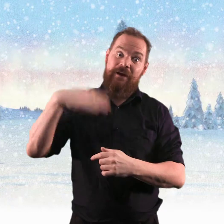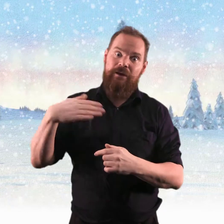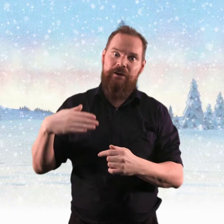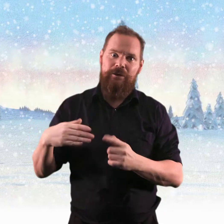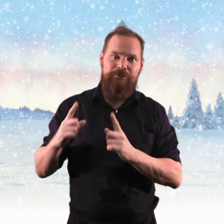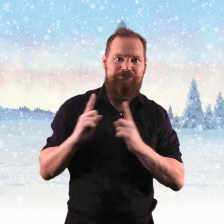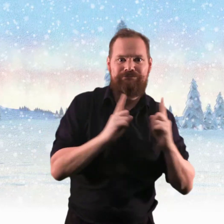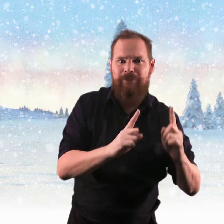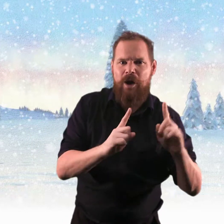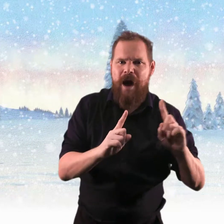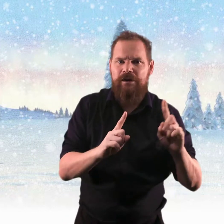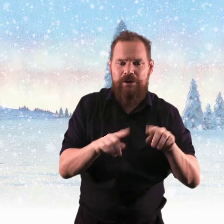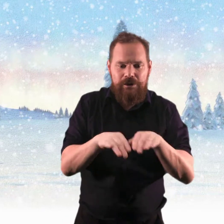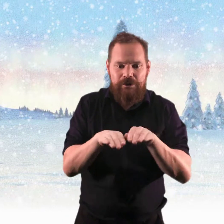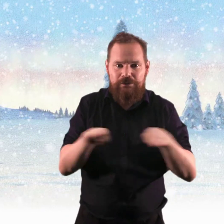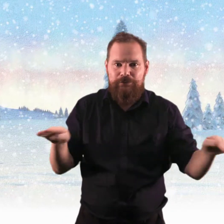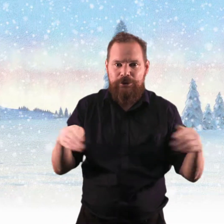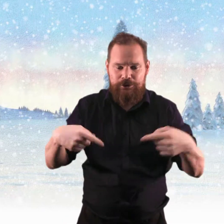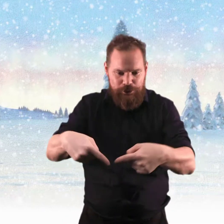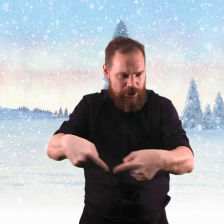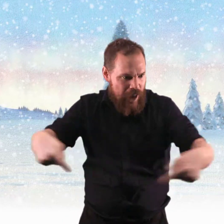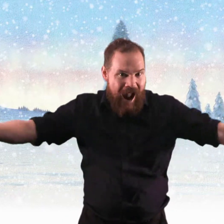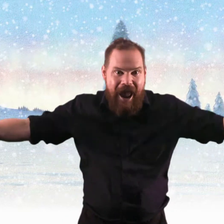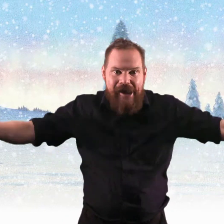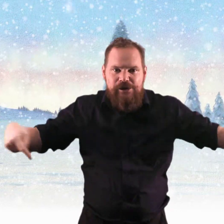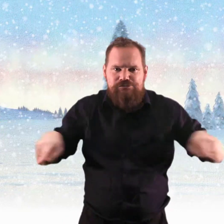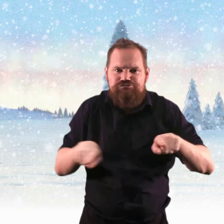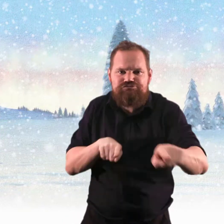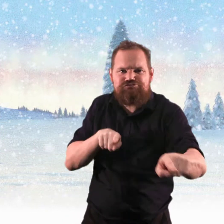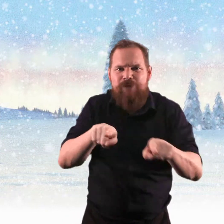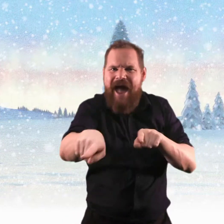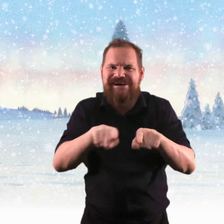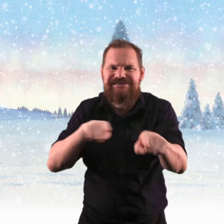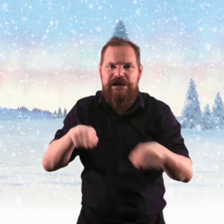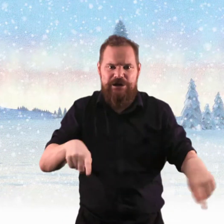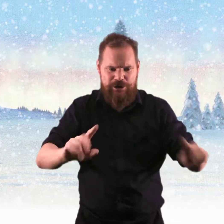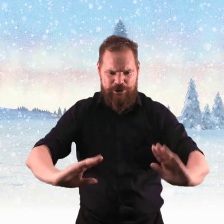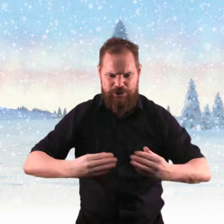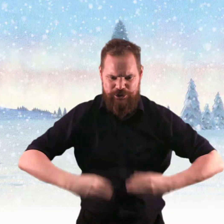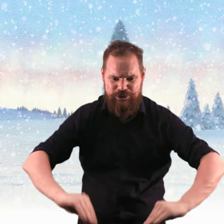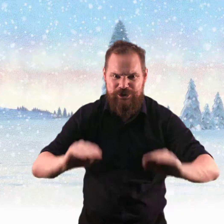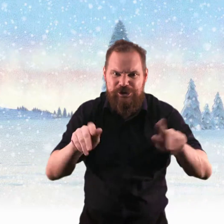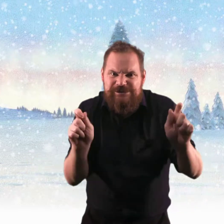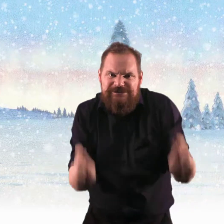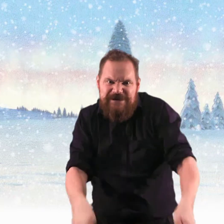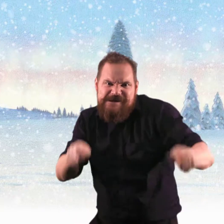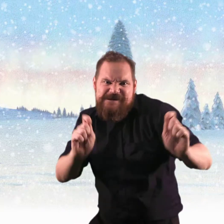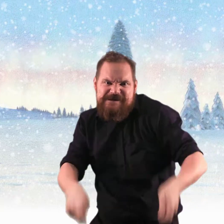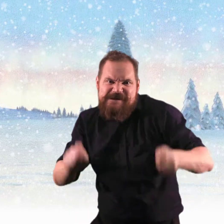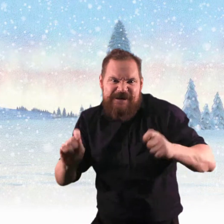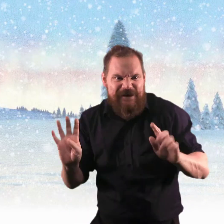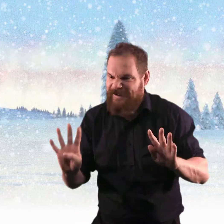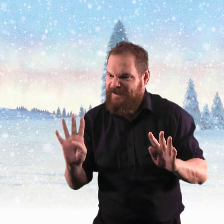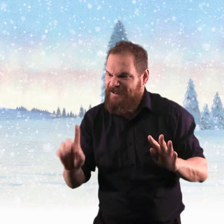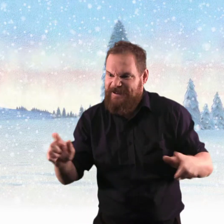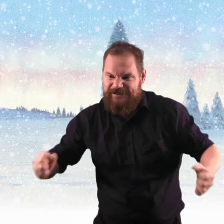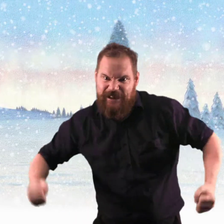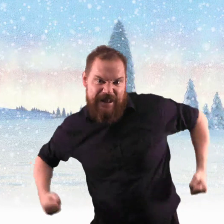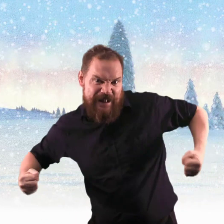The snowman waved to Billy, and they joined a long queue of snow people, all ready to start a race. Billy and